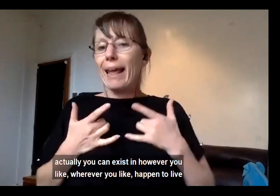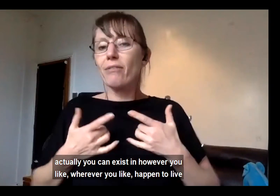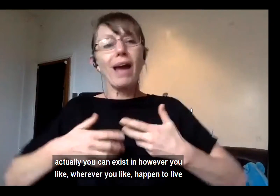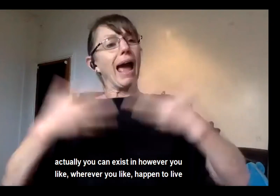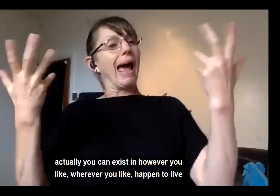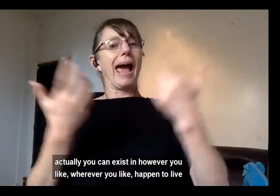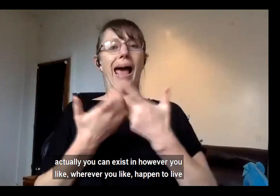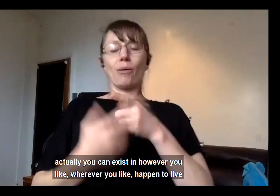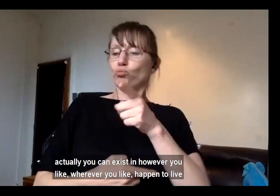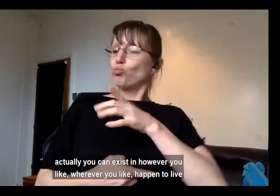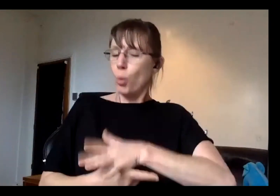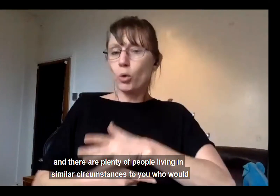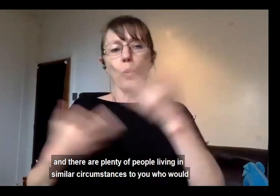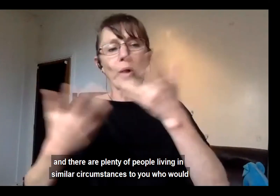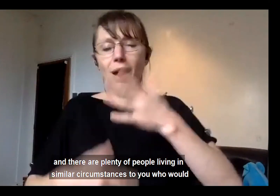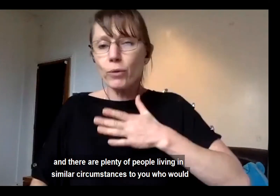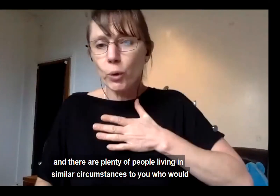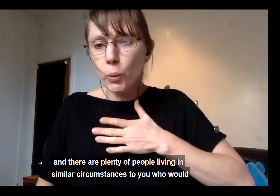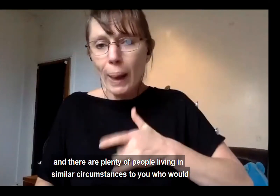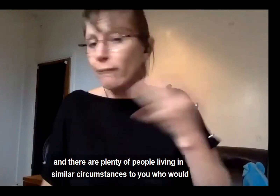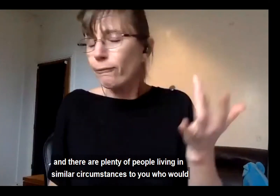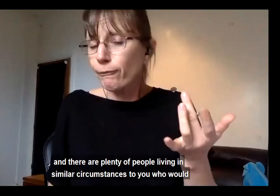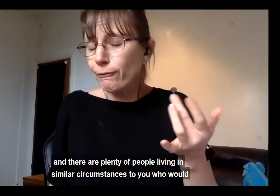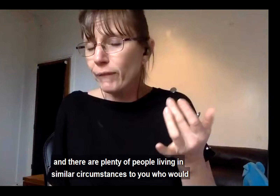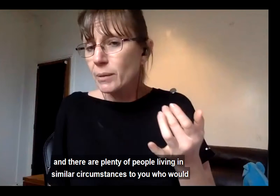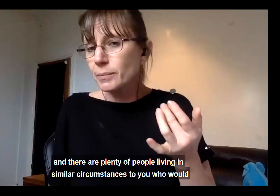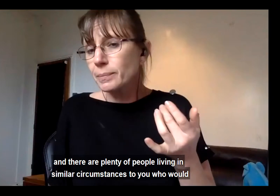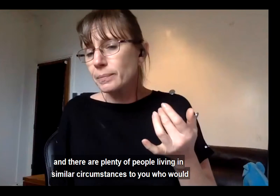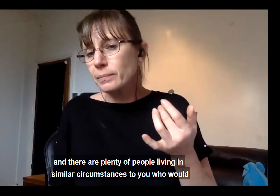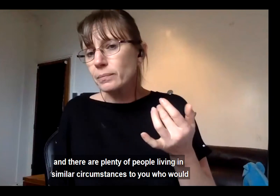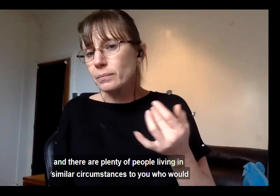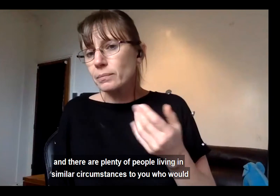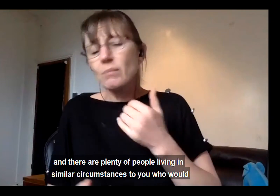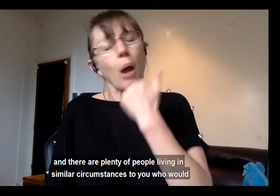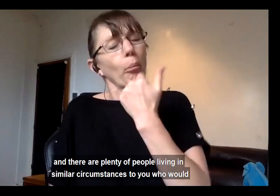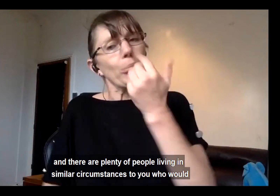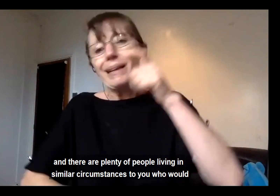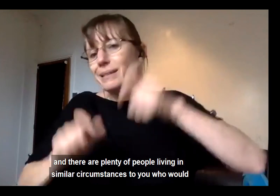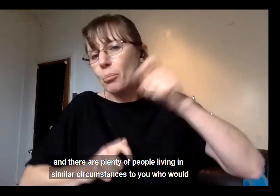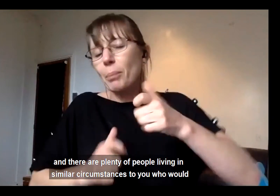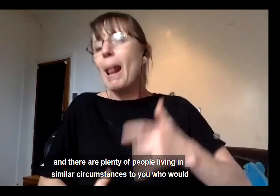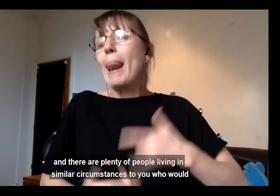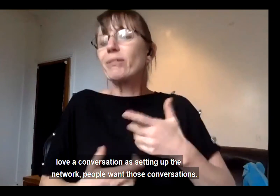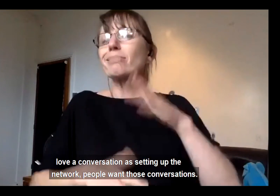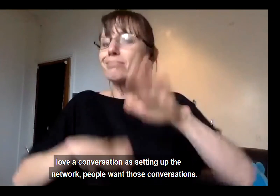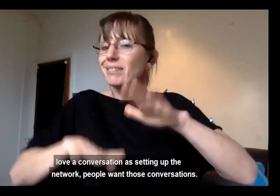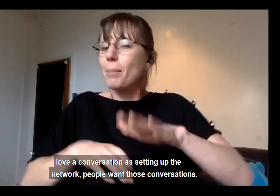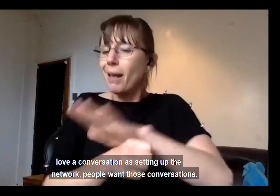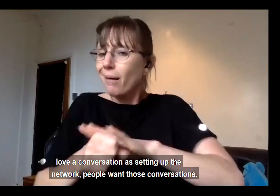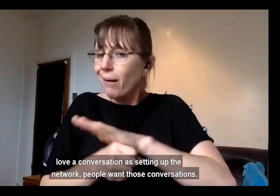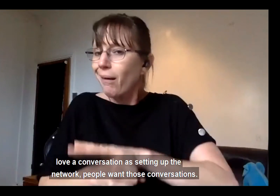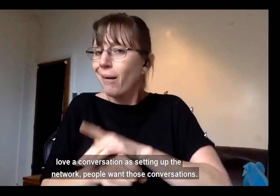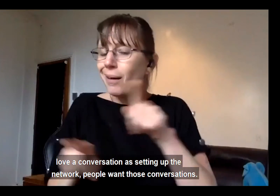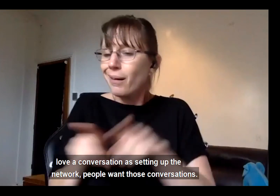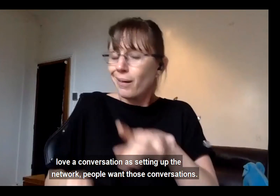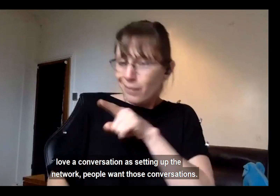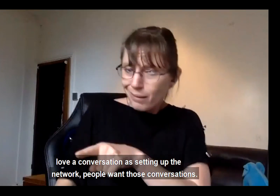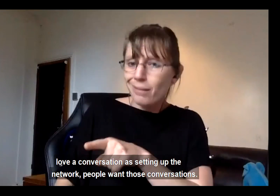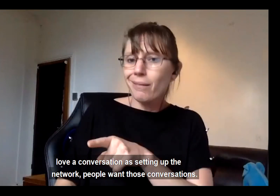you like, wherever you happen to live. And there are plenty of people who are living in similar circumstances to you who